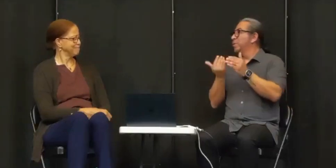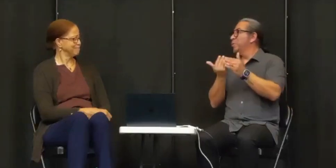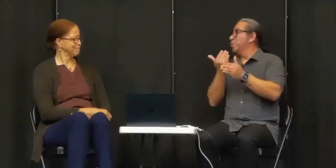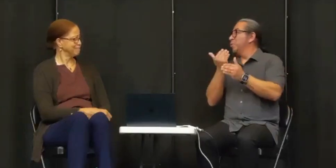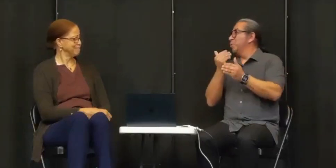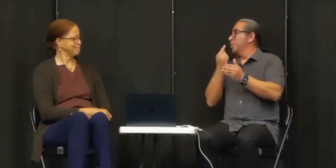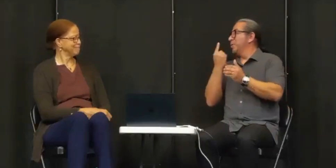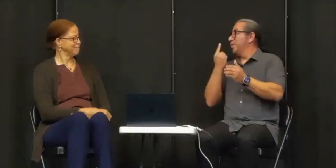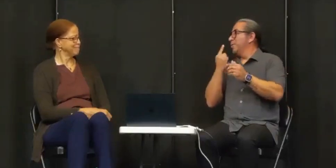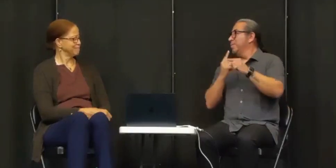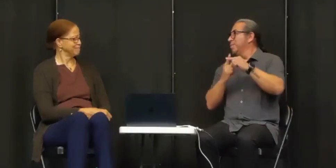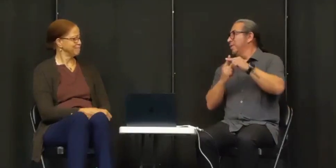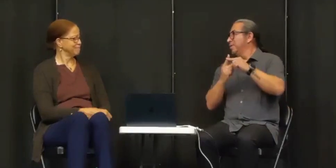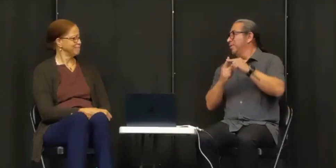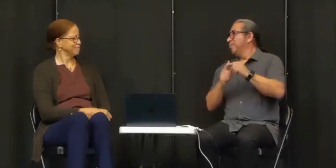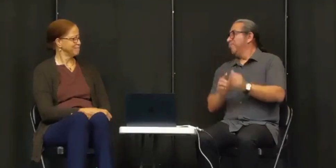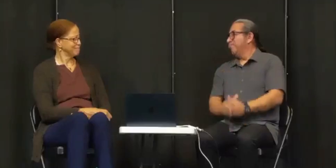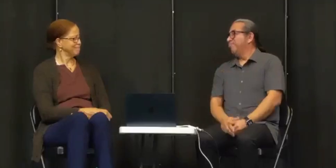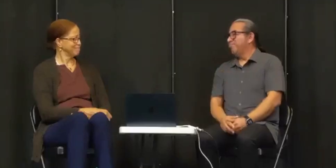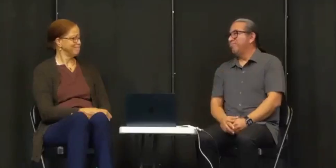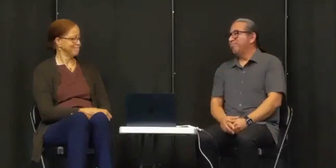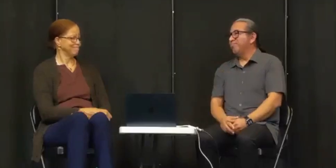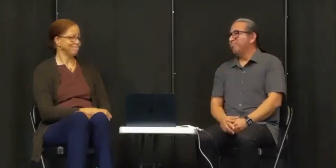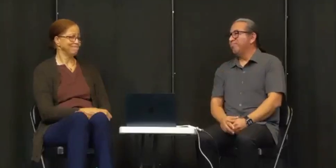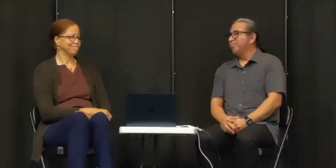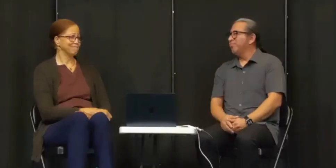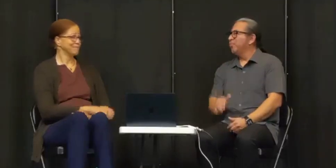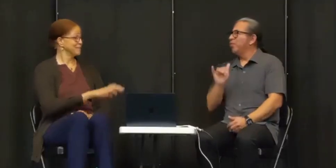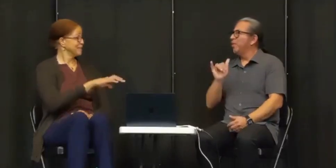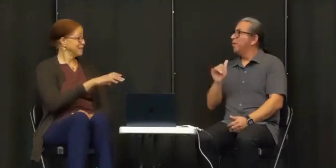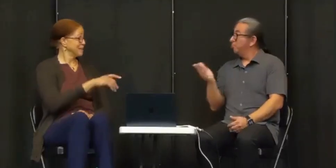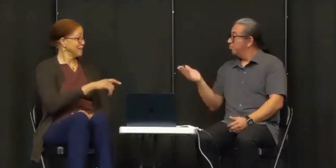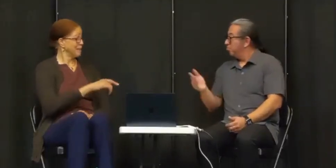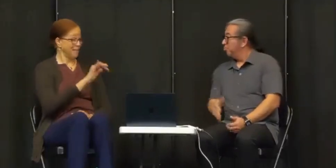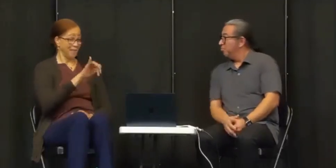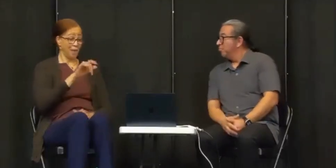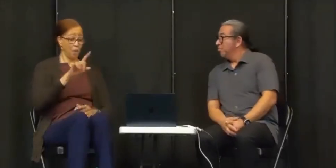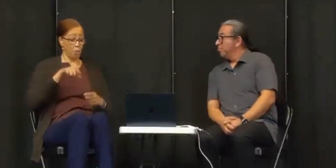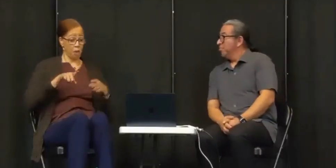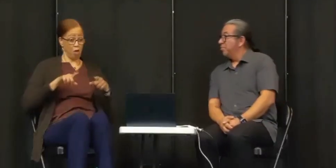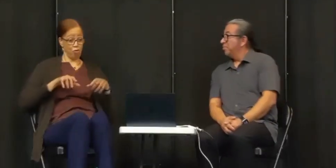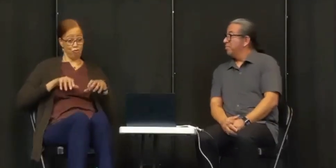also transformative into something new, something positive.